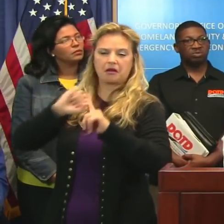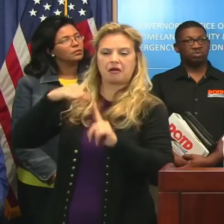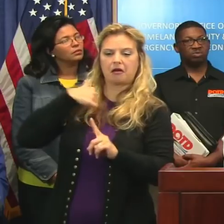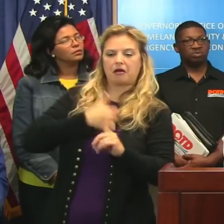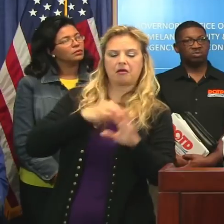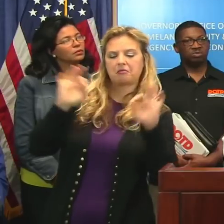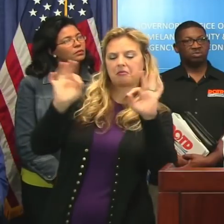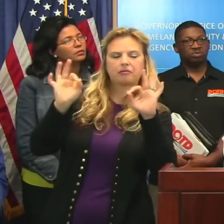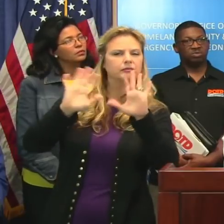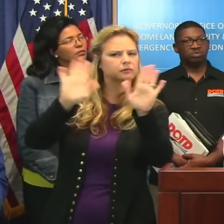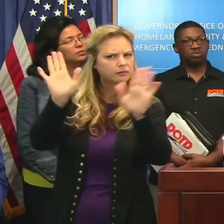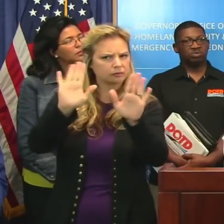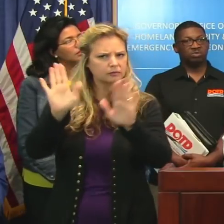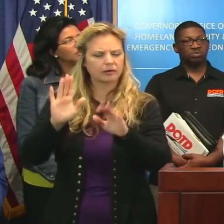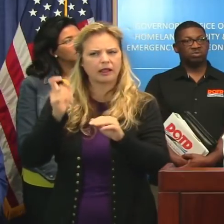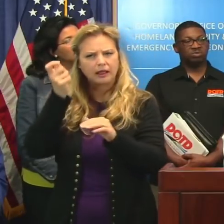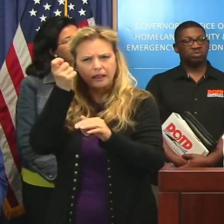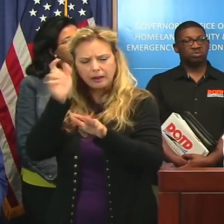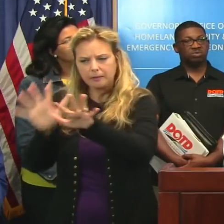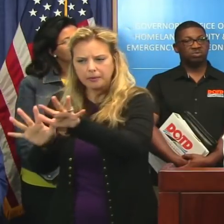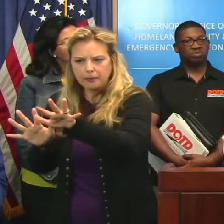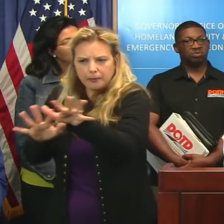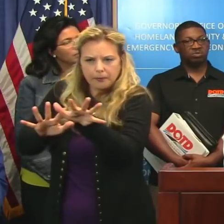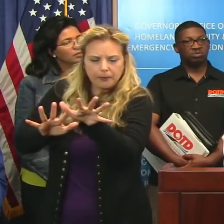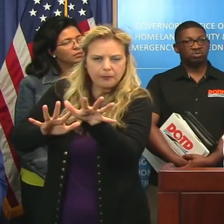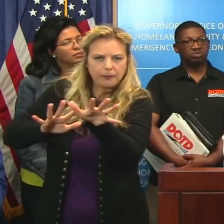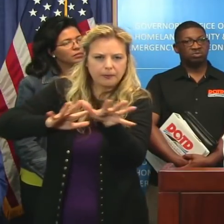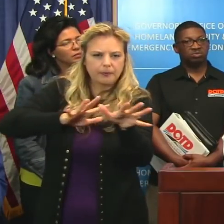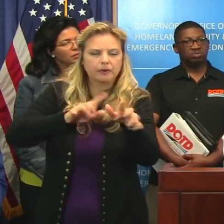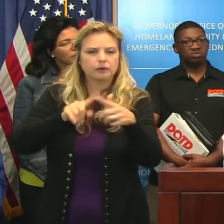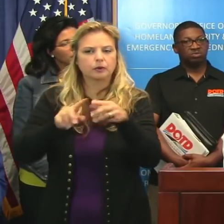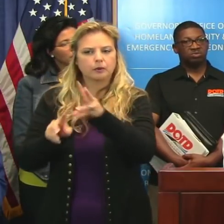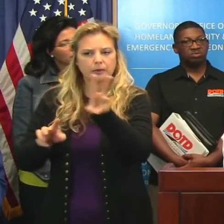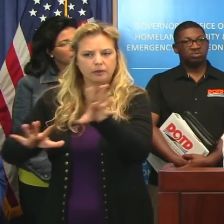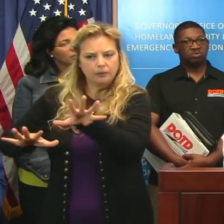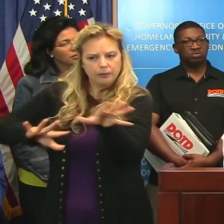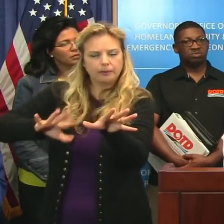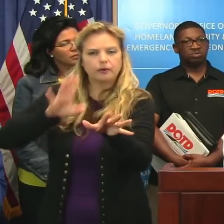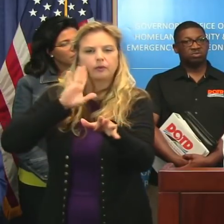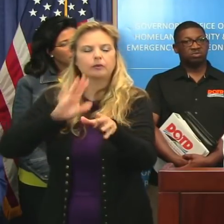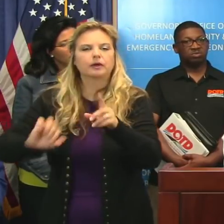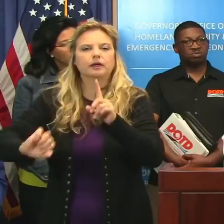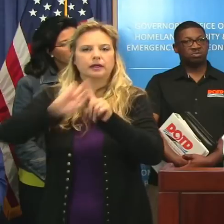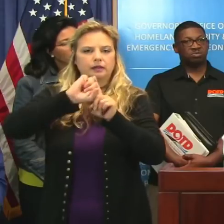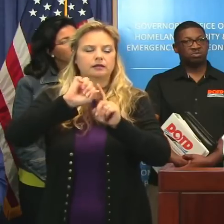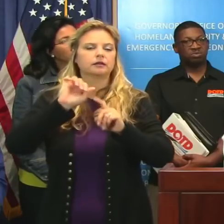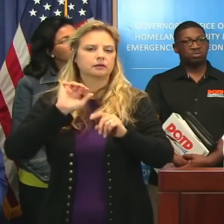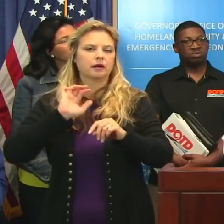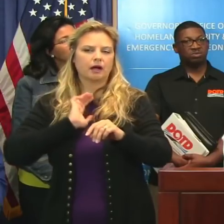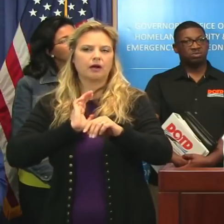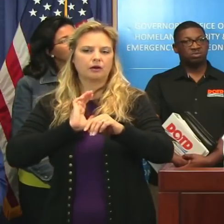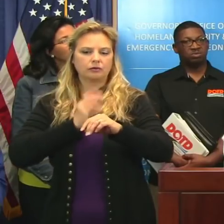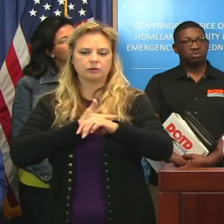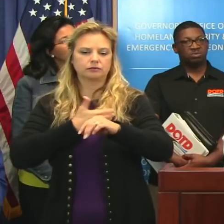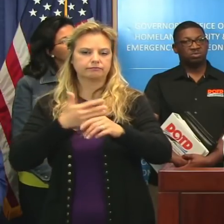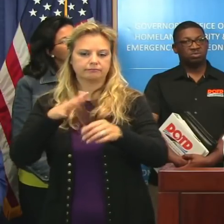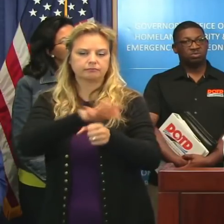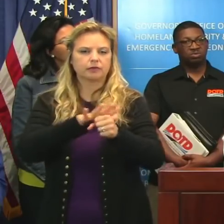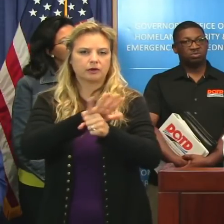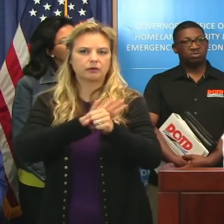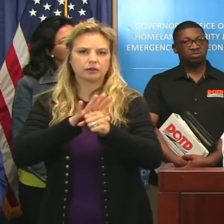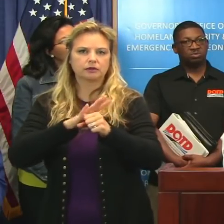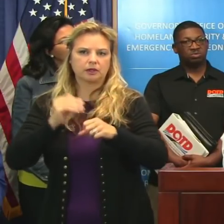because just a small shift of the track towards the west will bring those warnings into